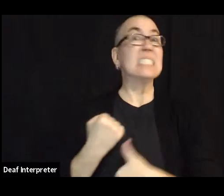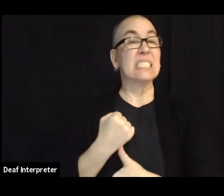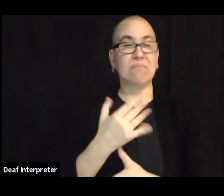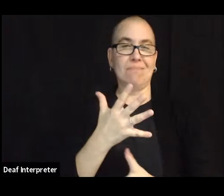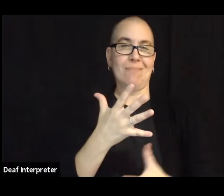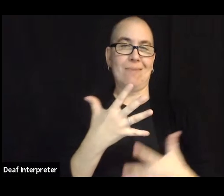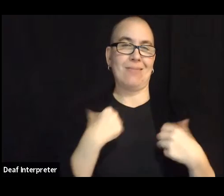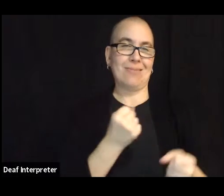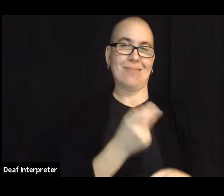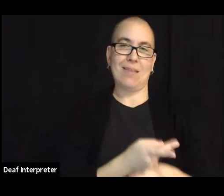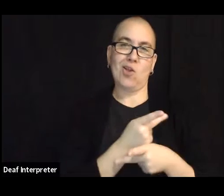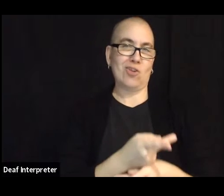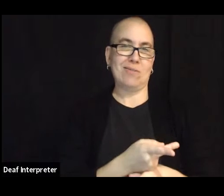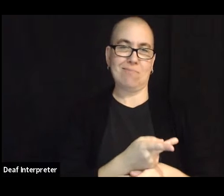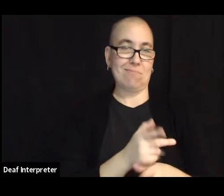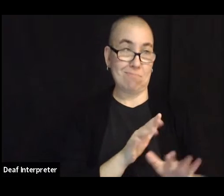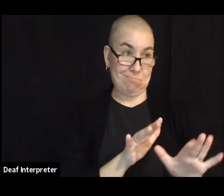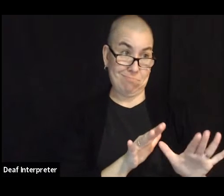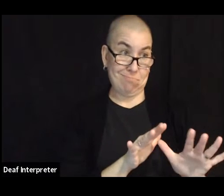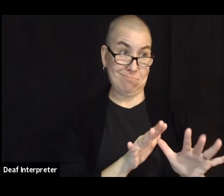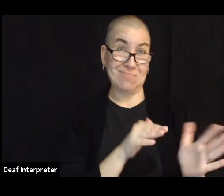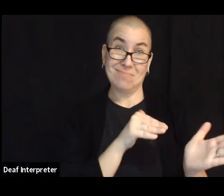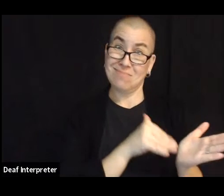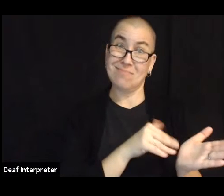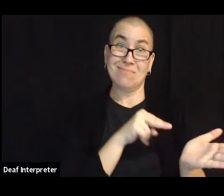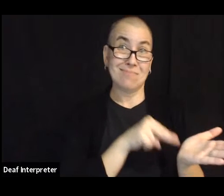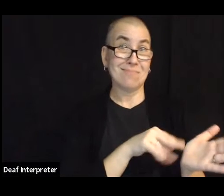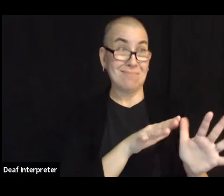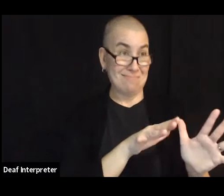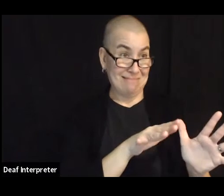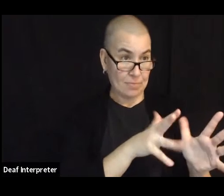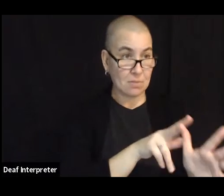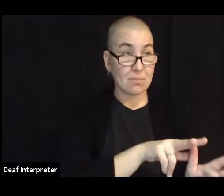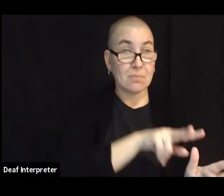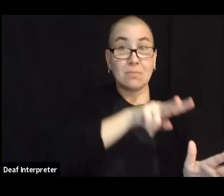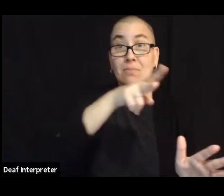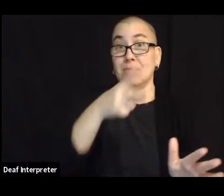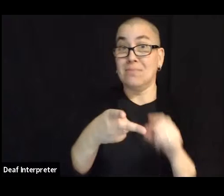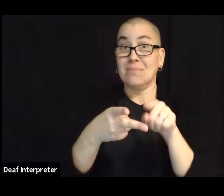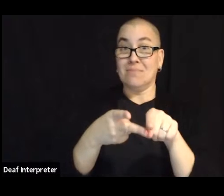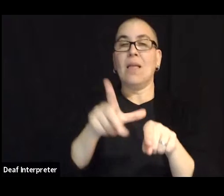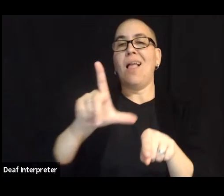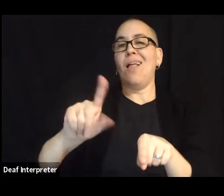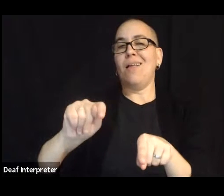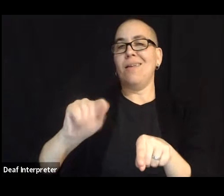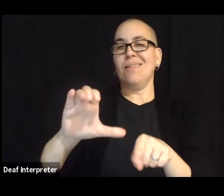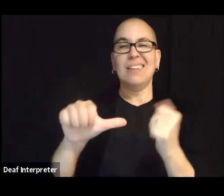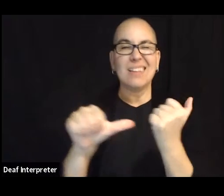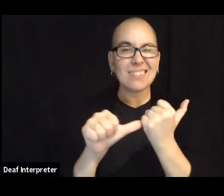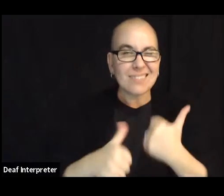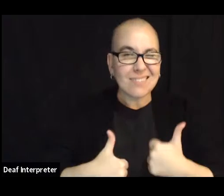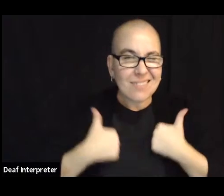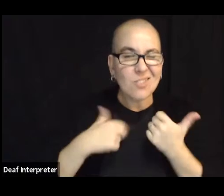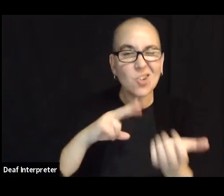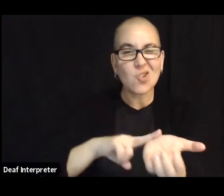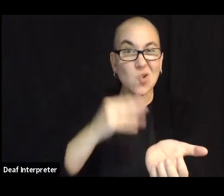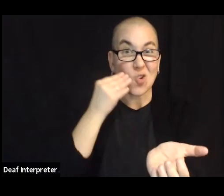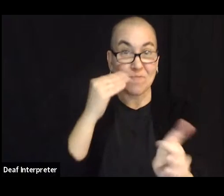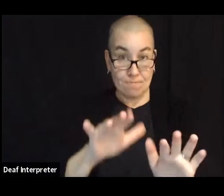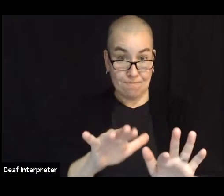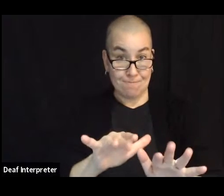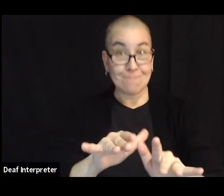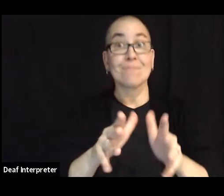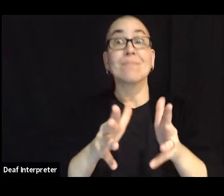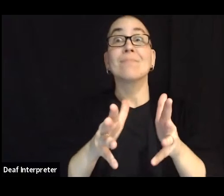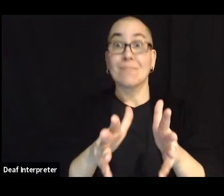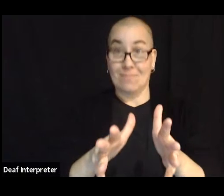nursing facilities and in assisted living. And so those are the groups that we prioritize. Now, just to